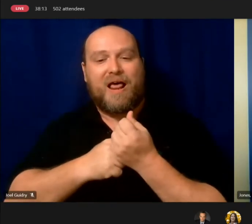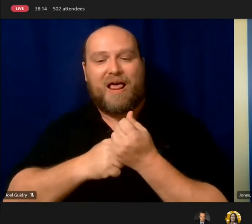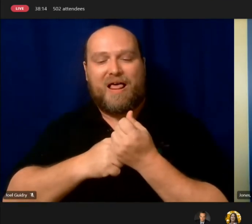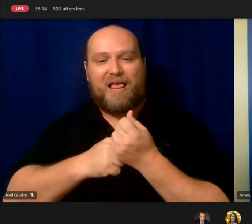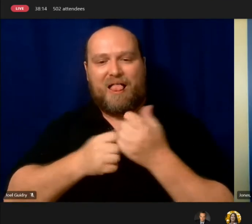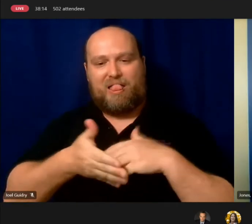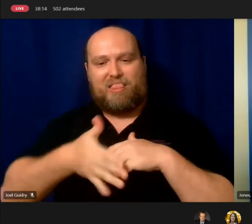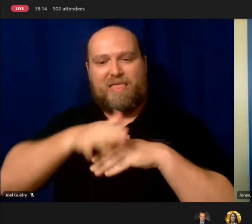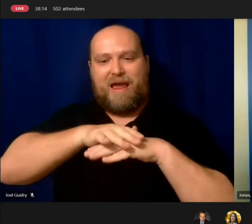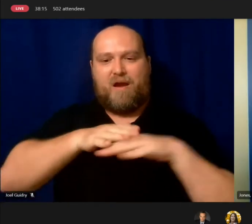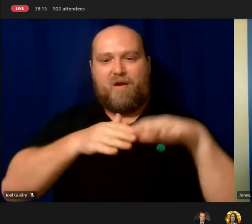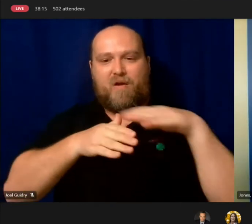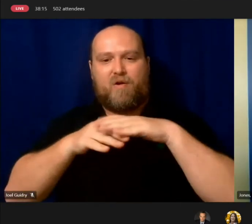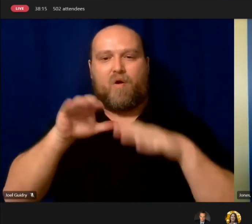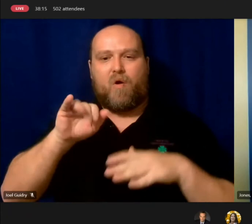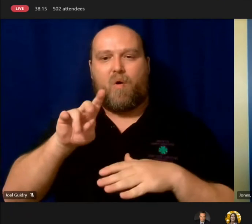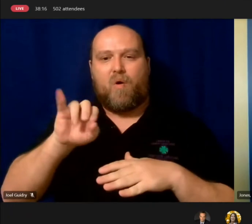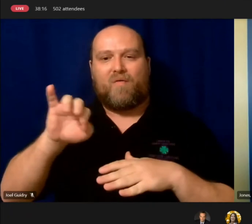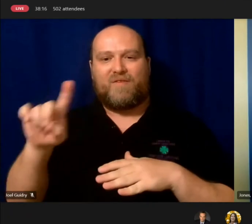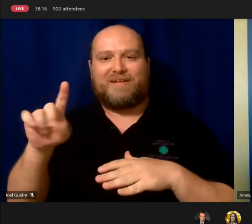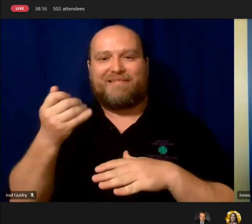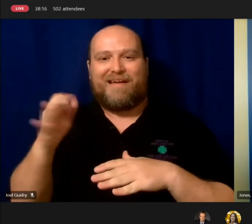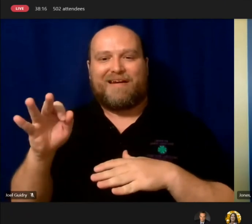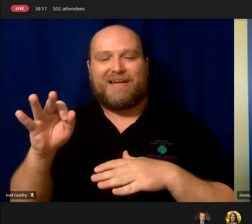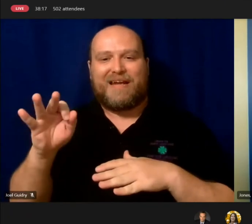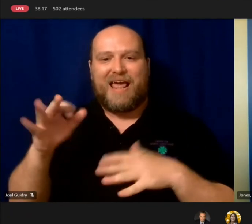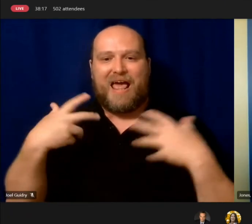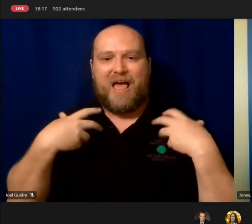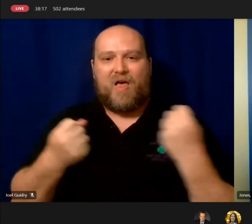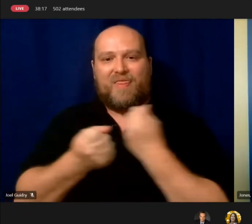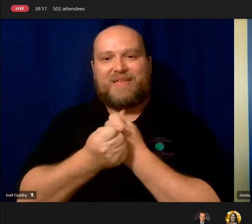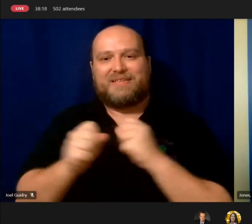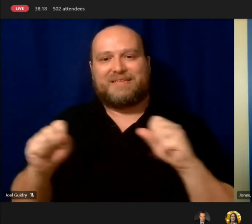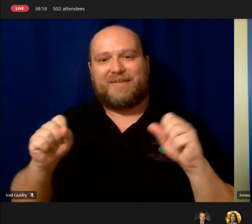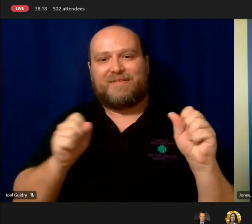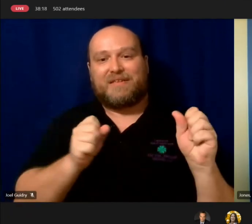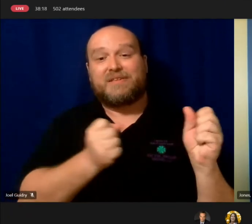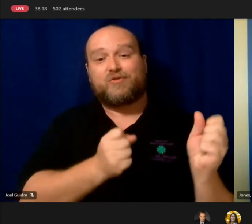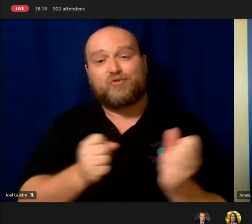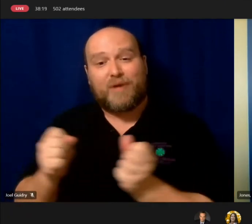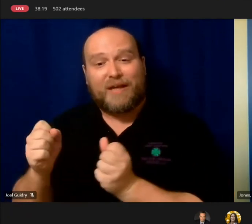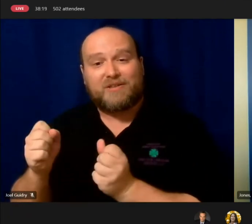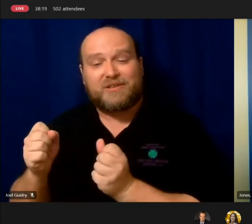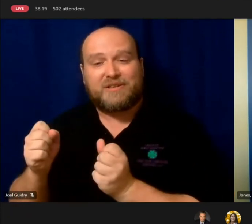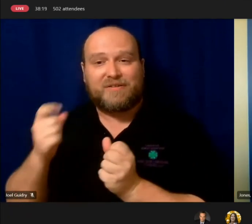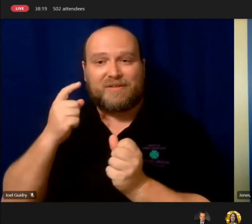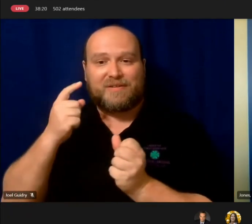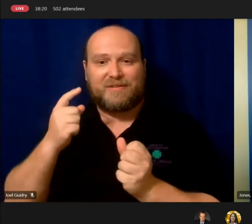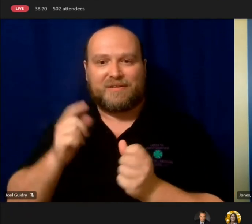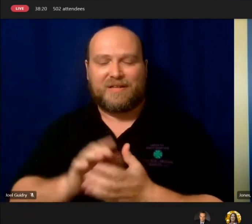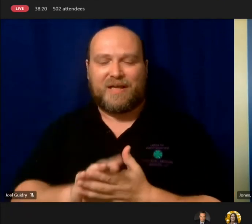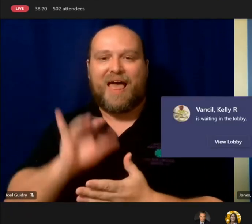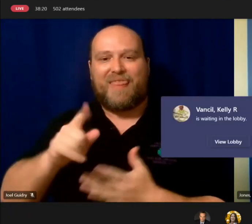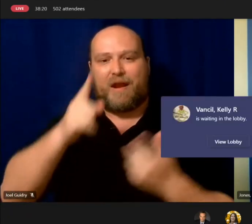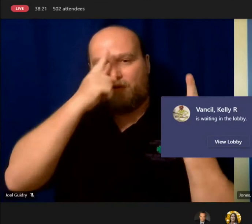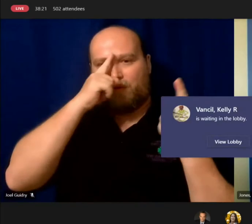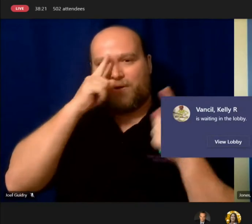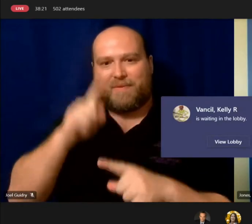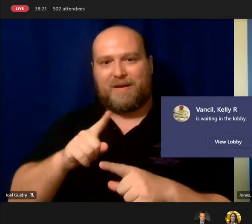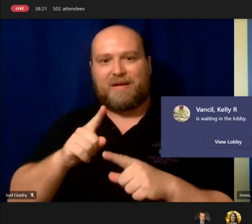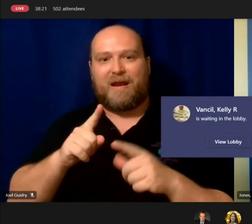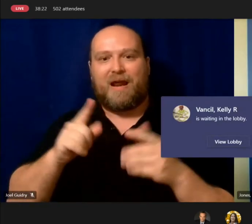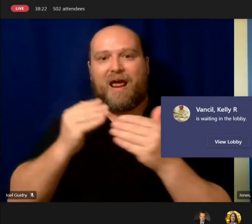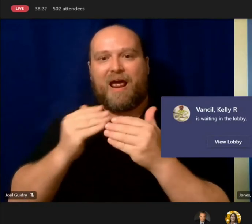safety strategies to protect our schools and communities. The agreement exceeds state health recommendations,